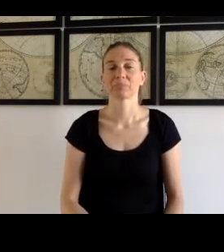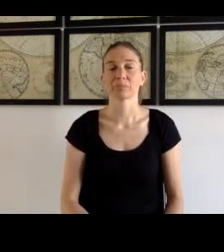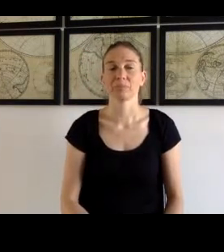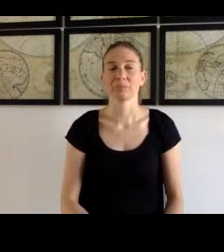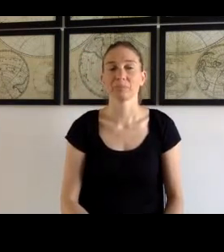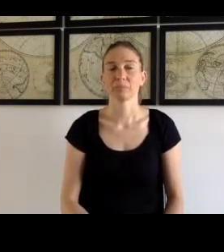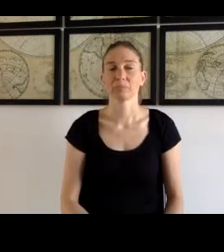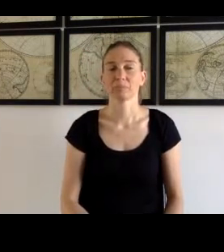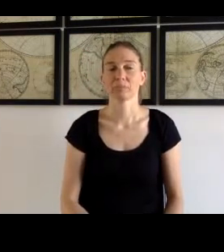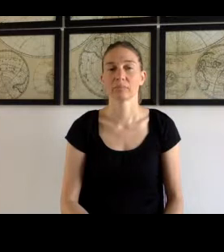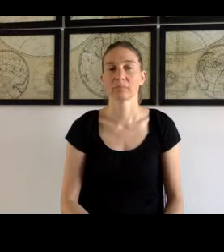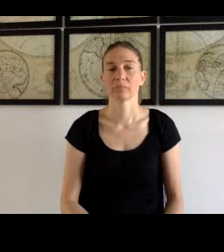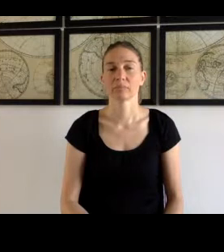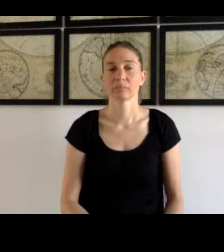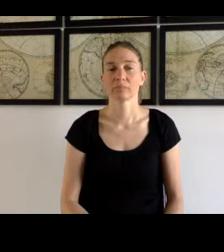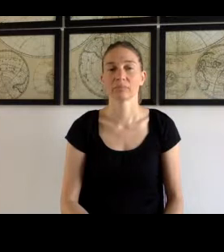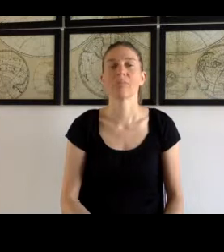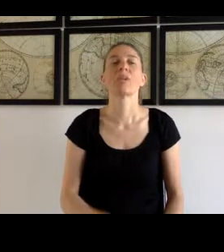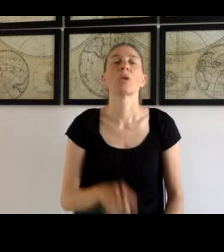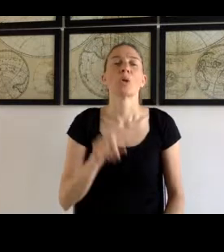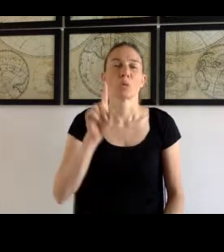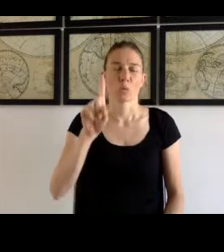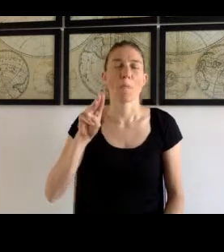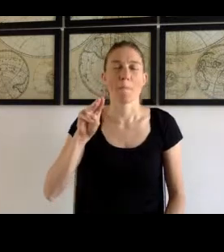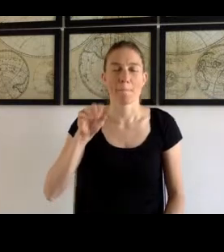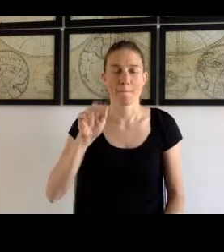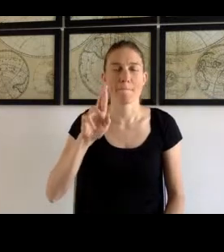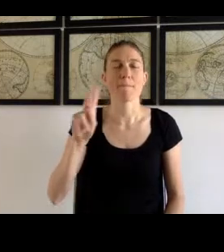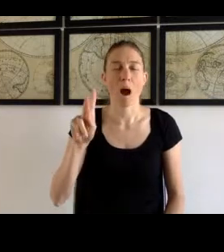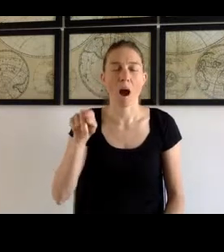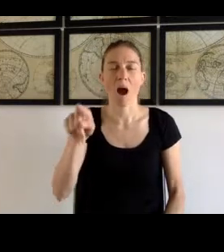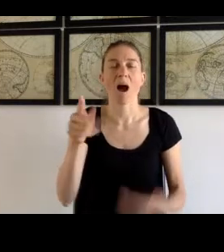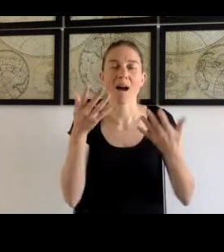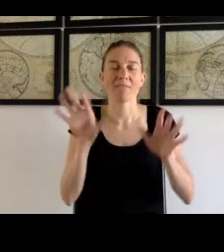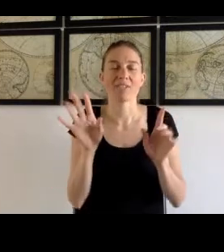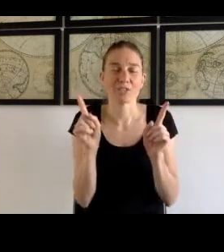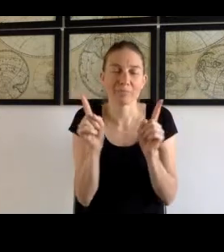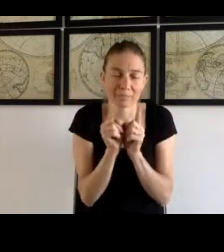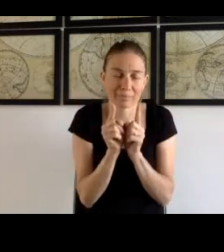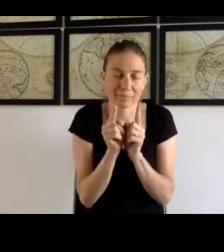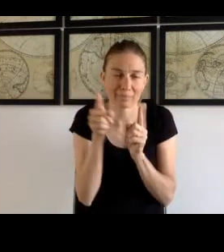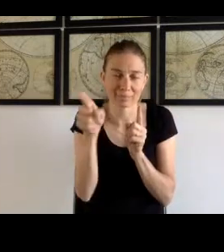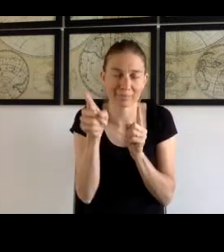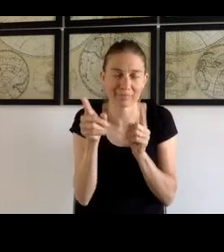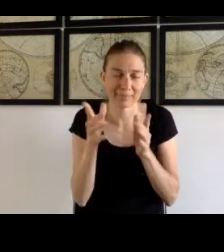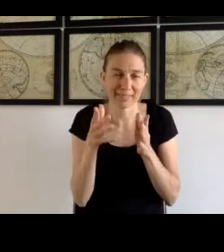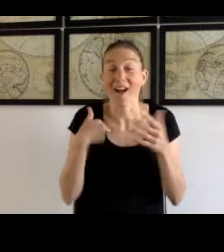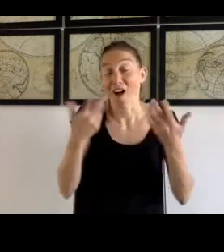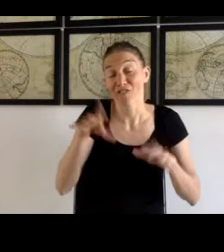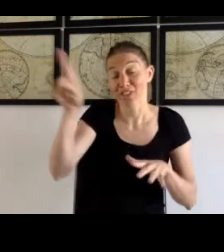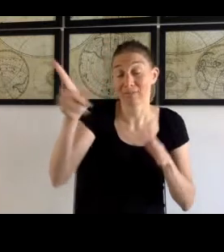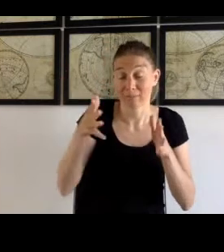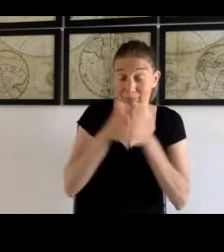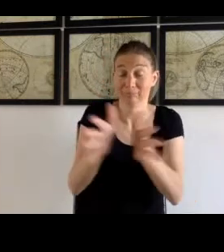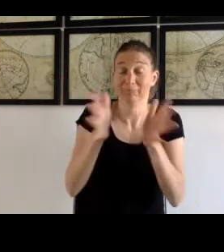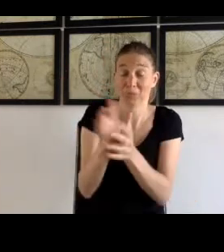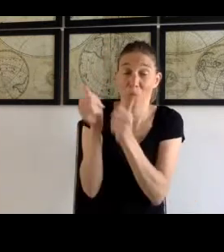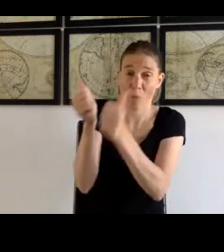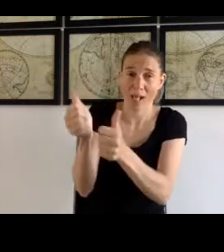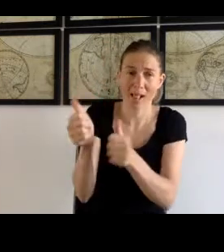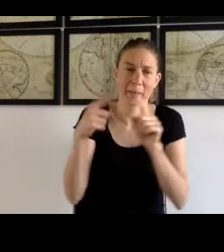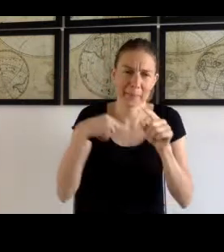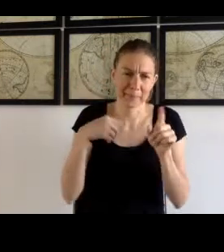So I will repeat maybe what Mark already explained very well. The different type or models that